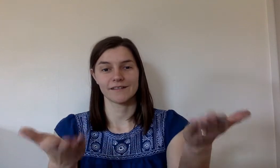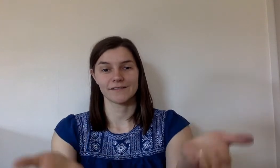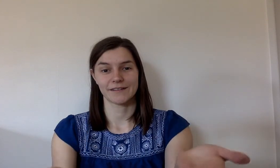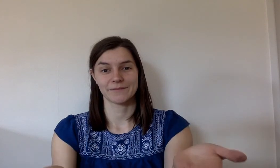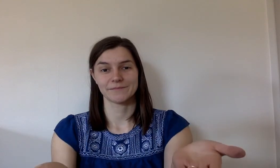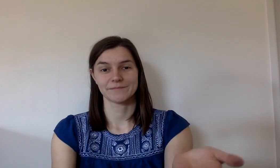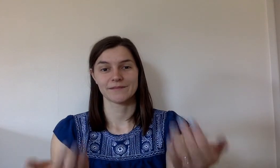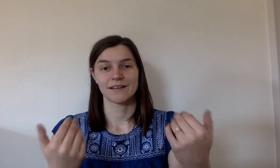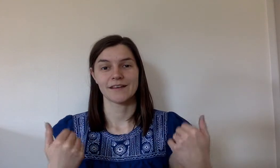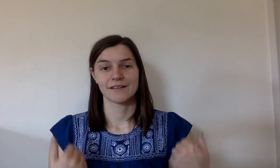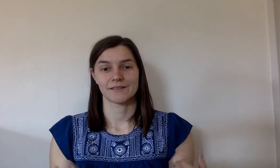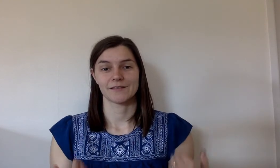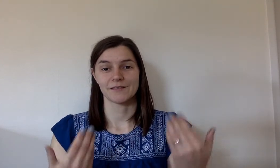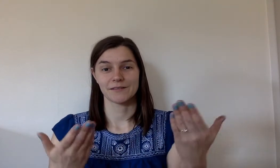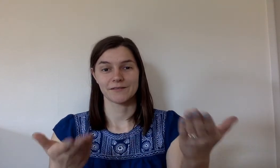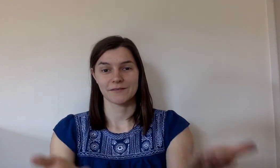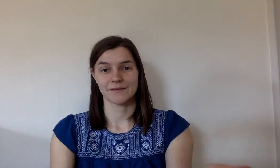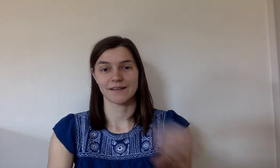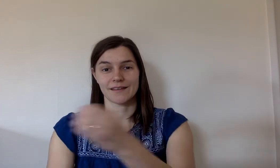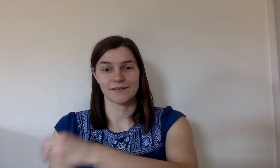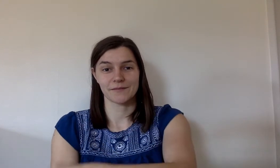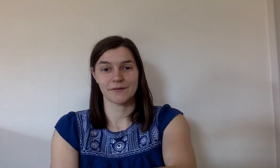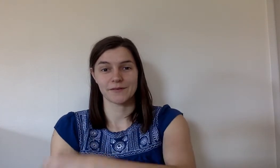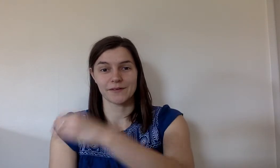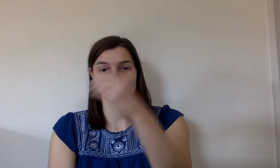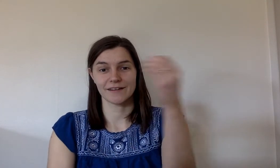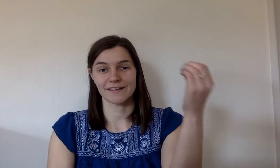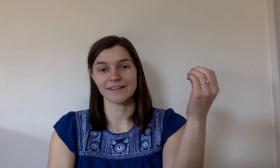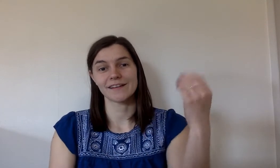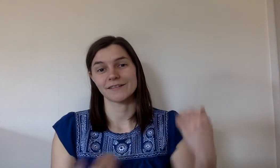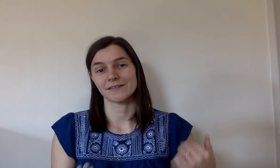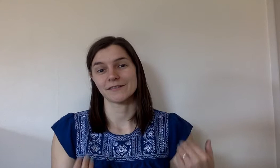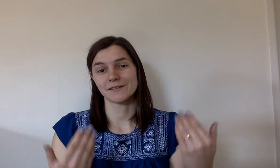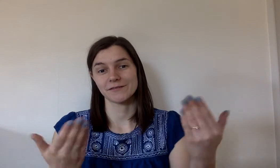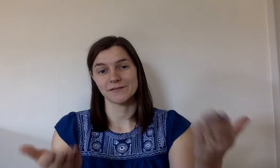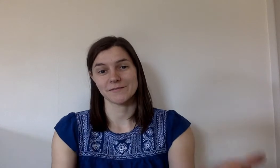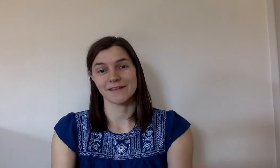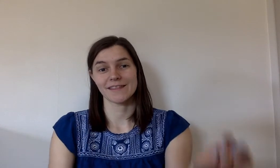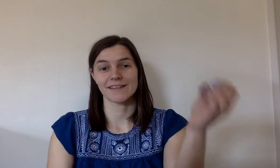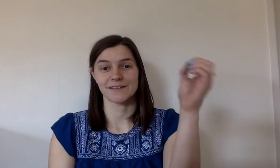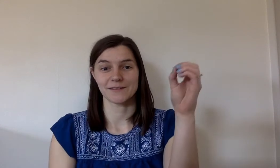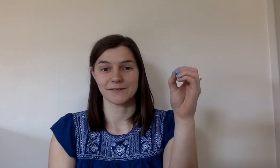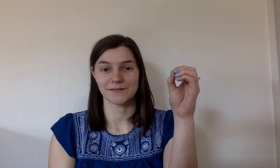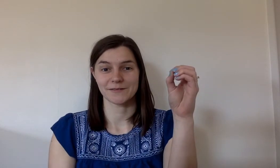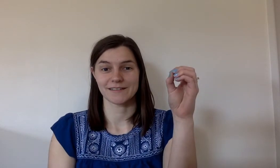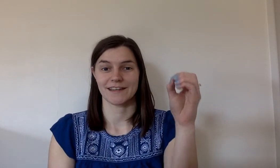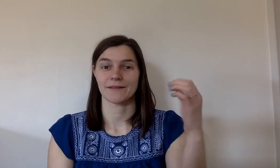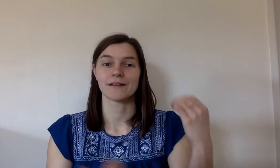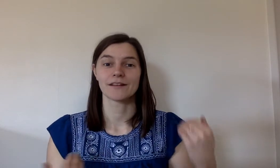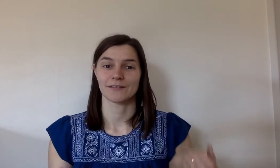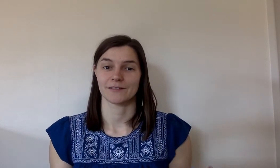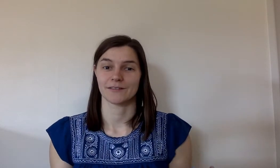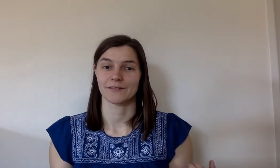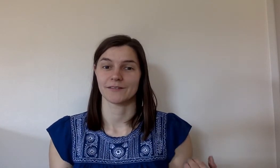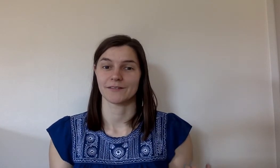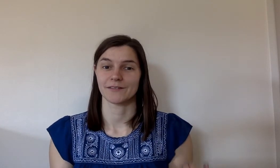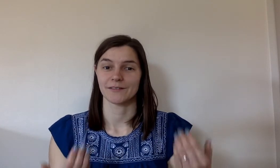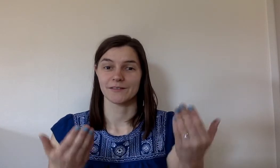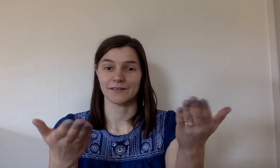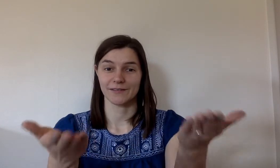serve him, serve him in the morning, serve him in the noontime. Serve